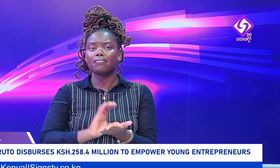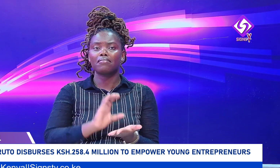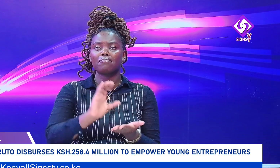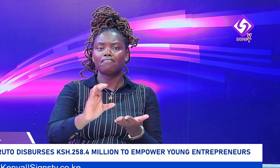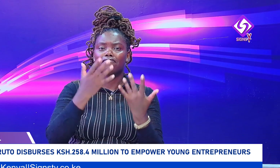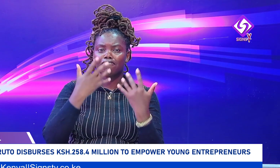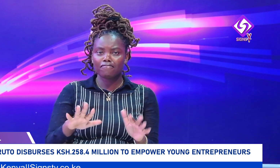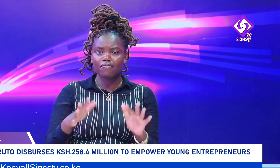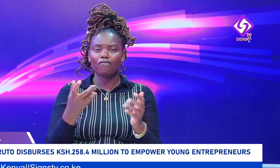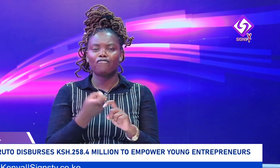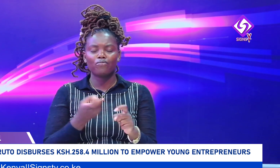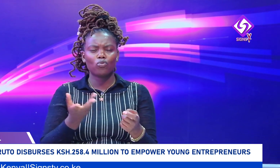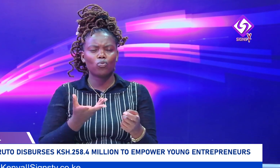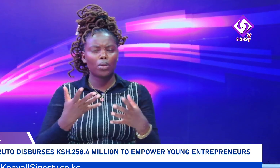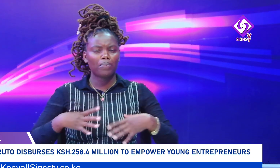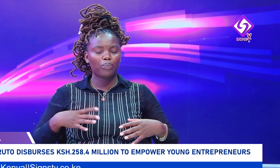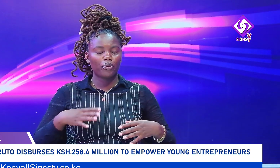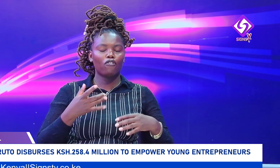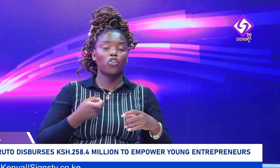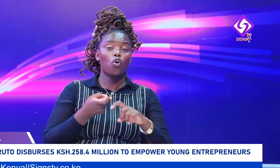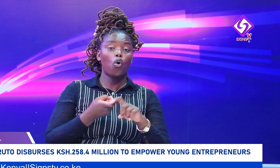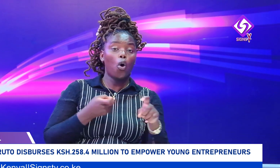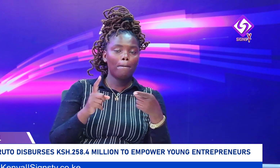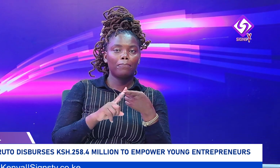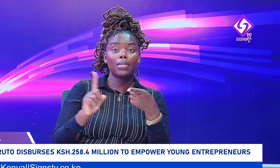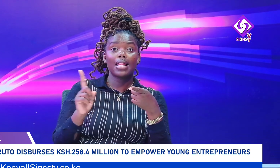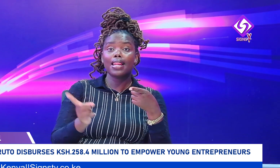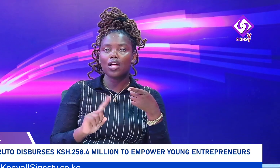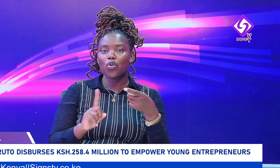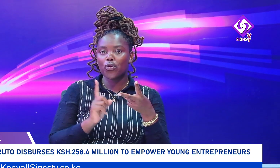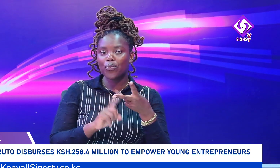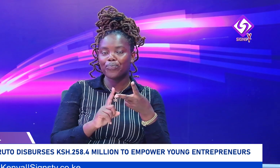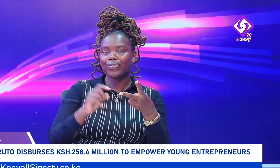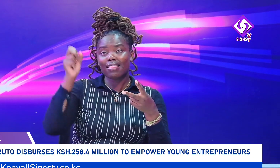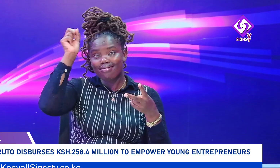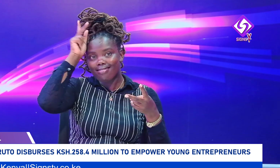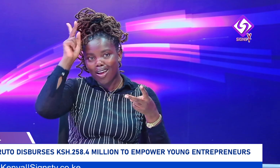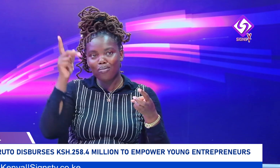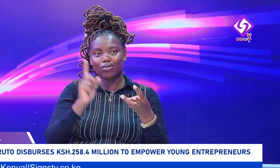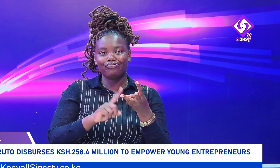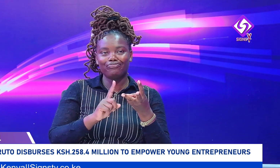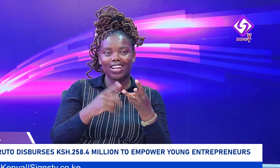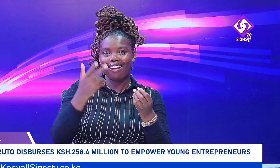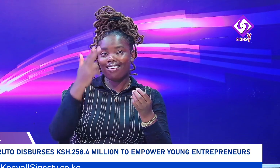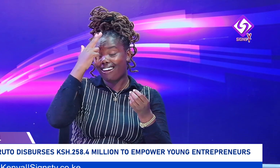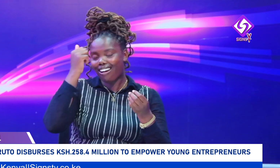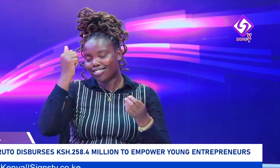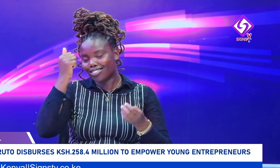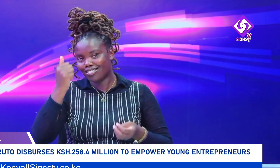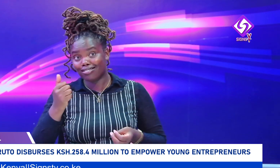of seed capital to 10,337 young entrepreneurs drawn from Nairobi, Kiambu,